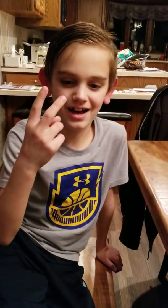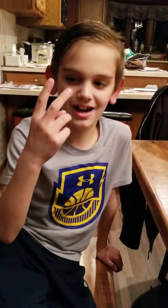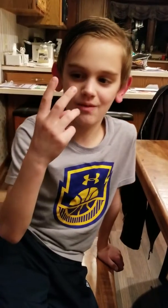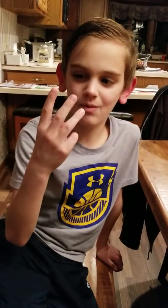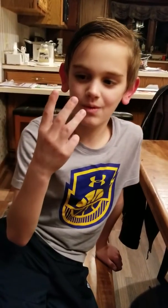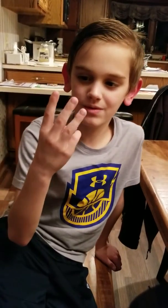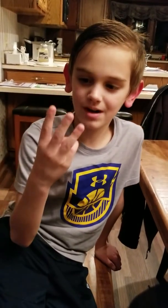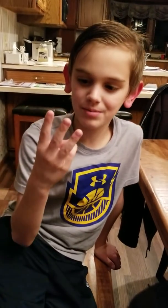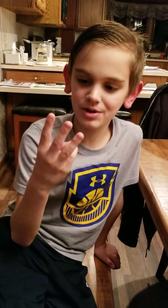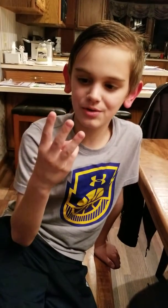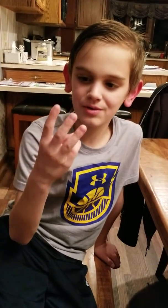W